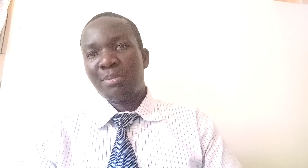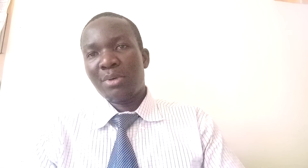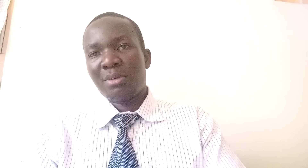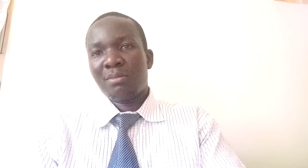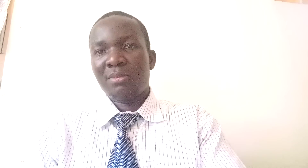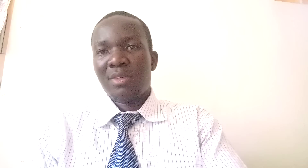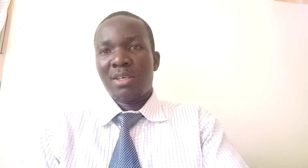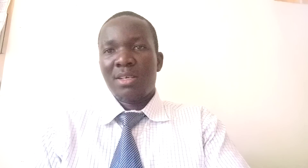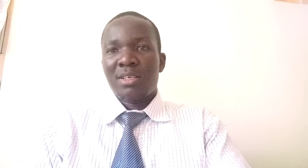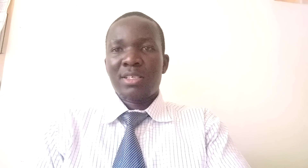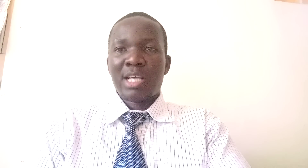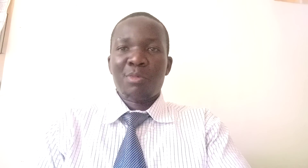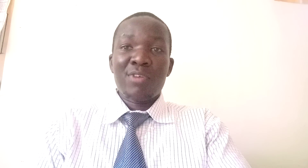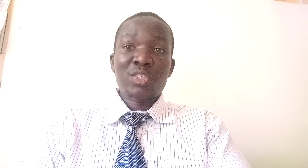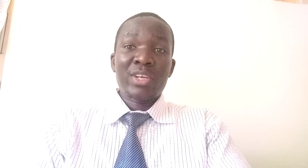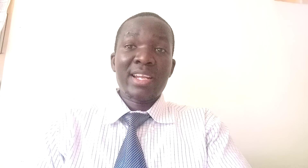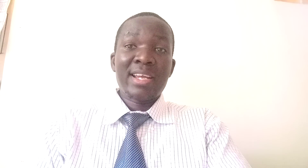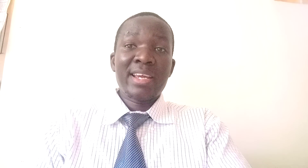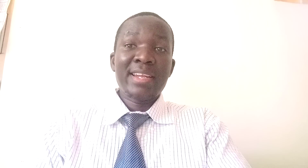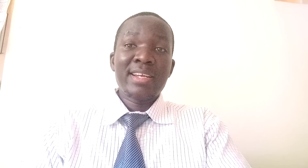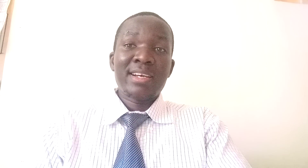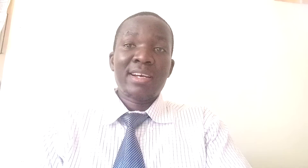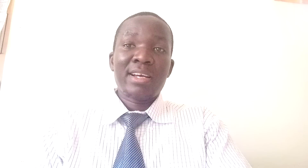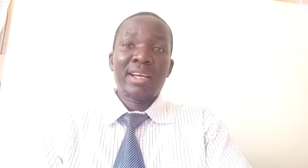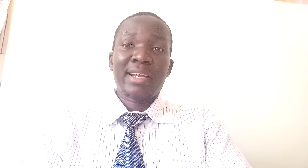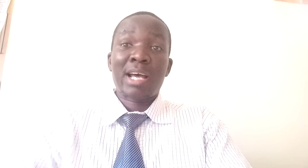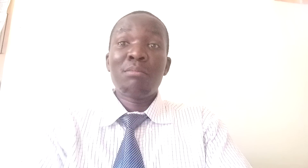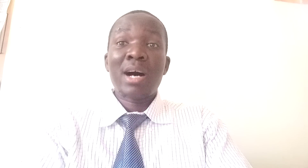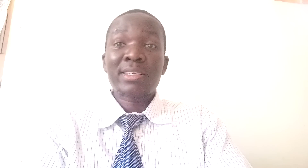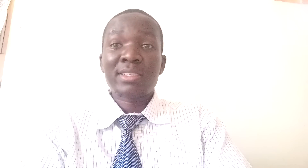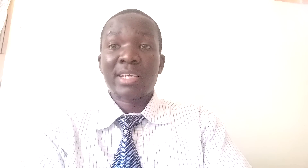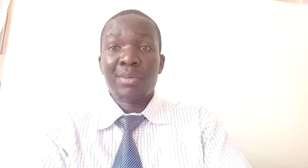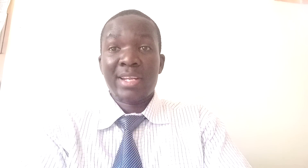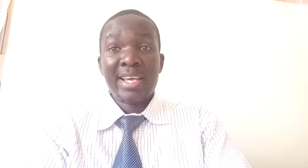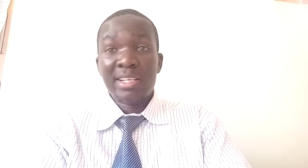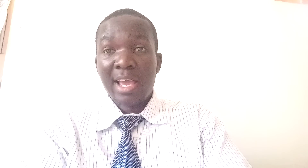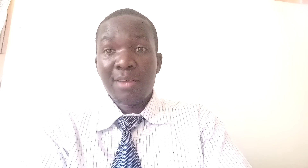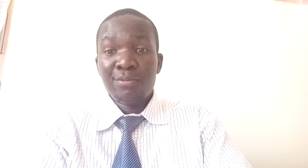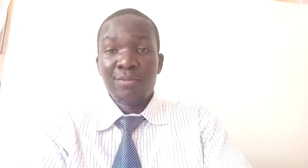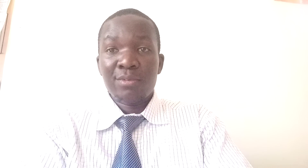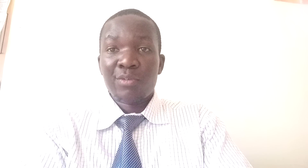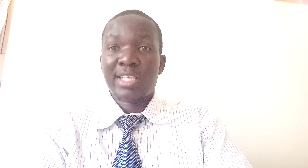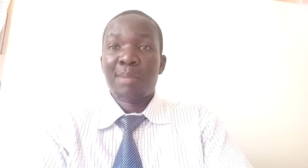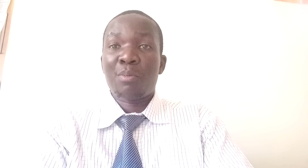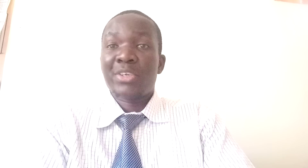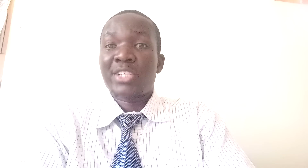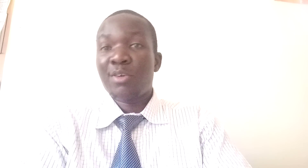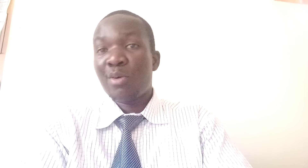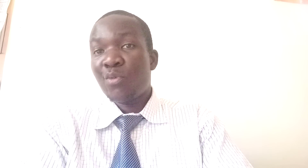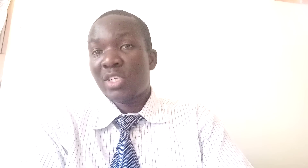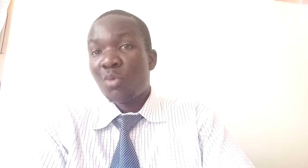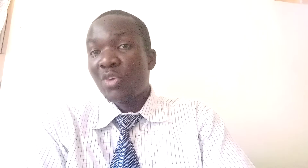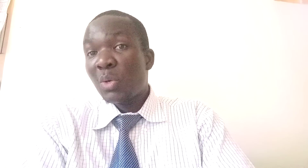people. Some of us will need numbers in our daily life, for example, measuring of water, cooking